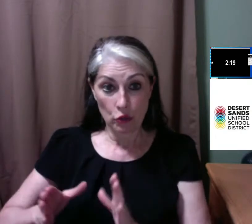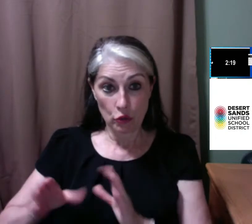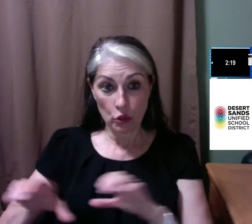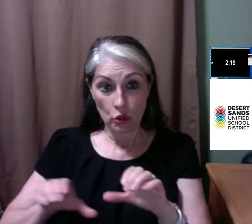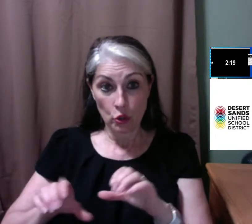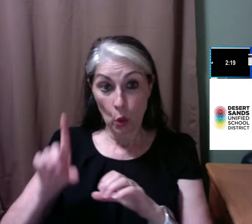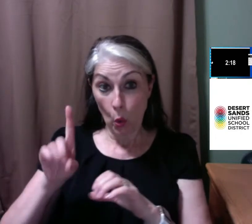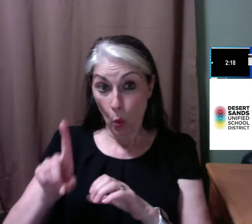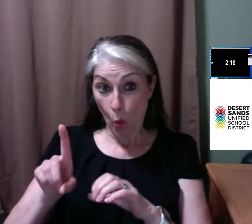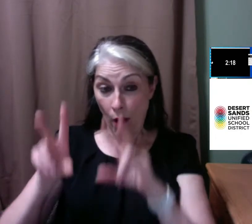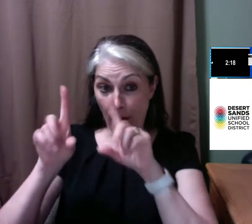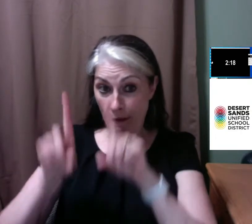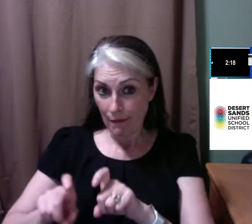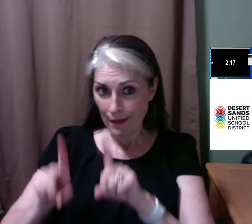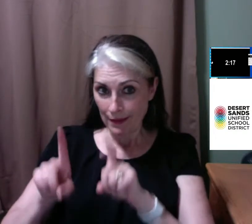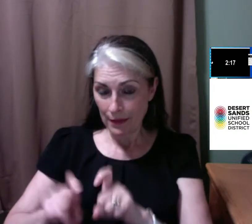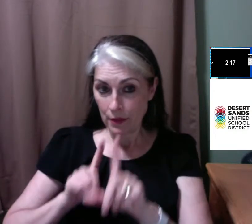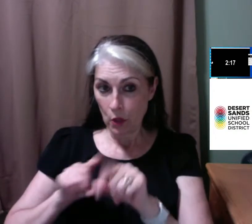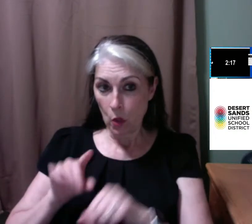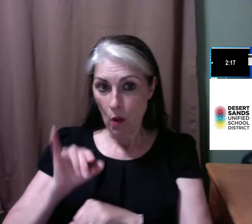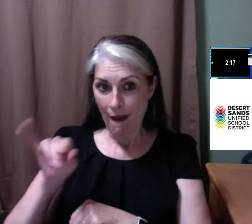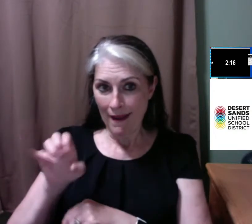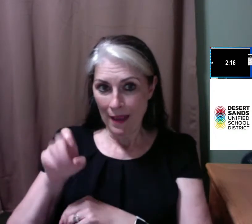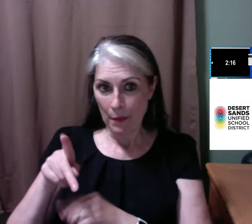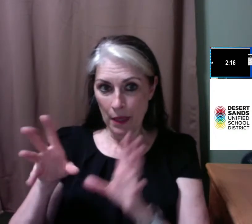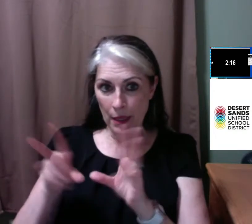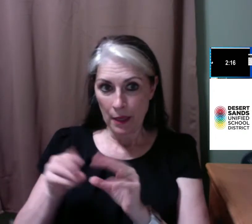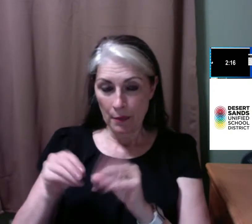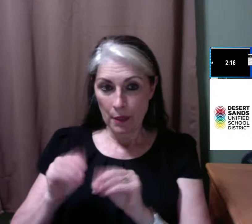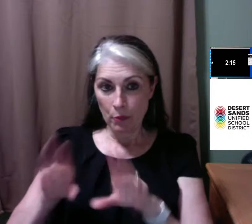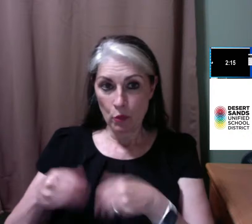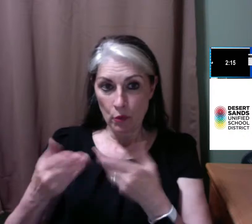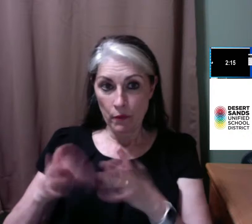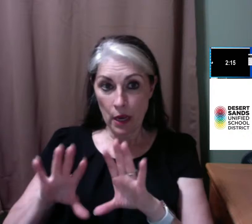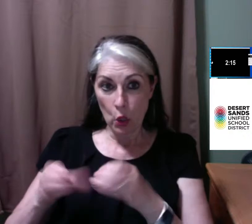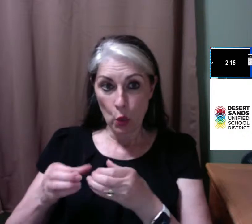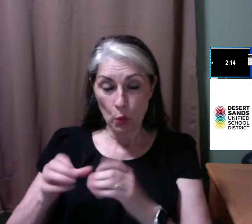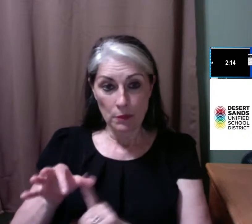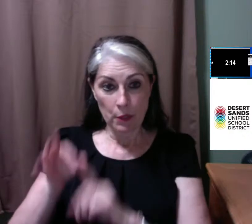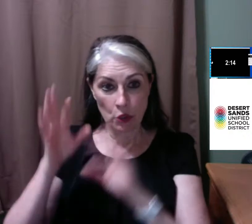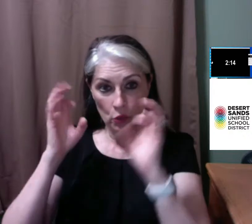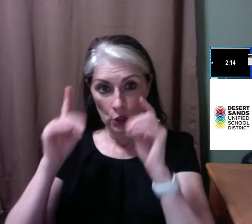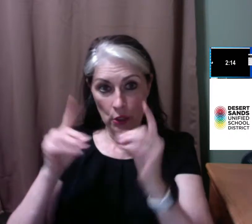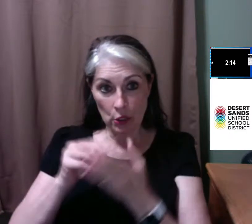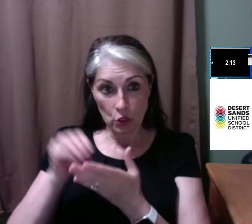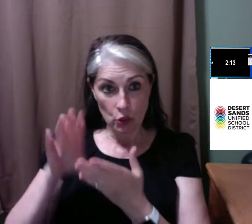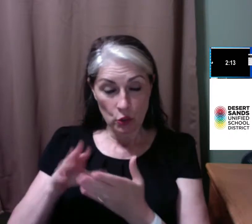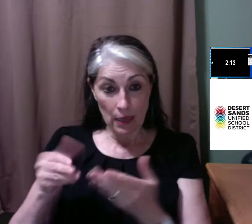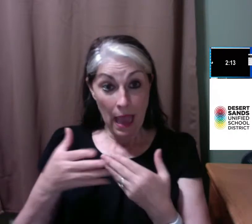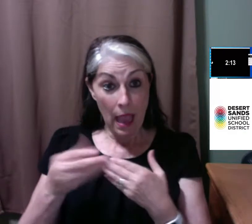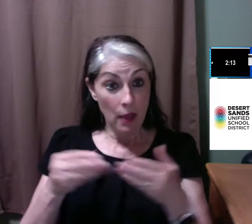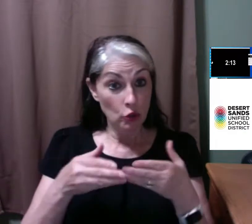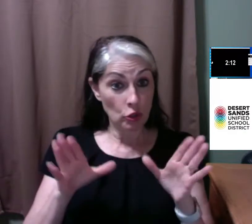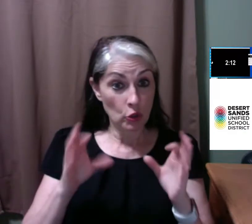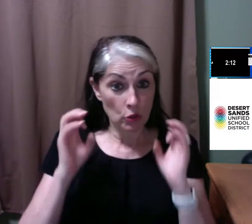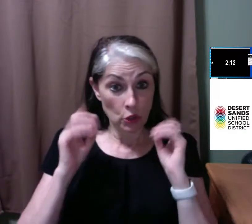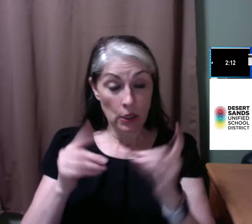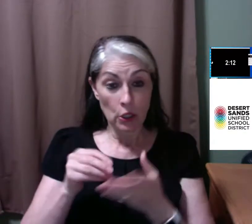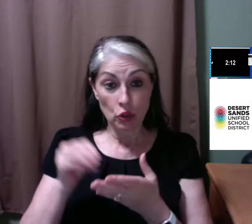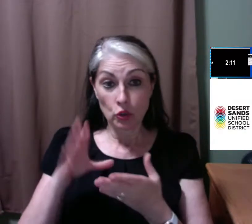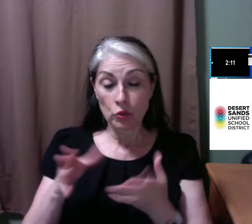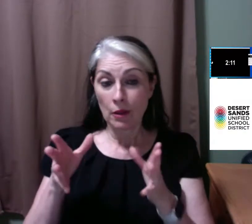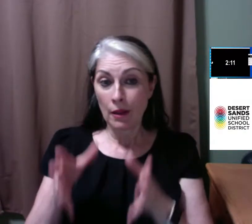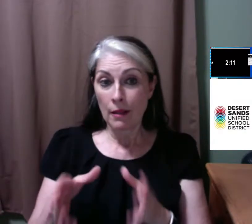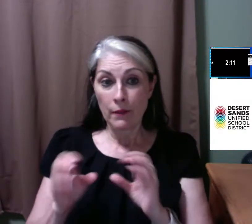one assessment. They attend IEP meetings, provide groups for special education students and general education students,